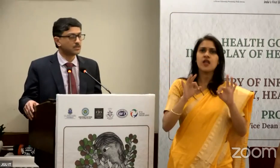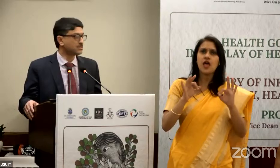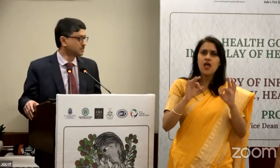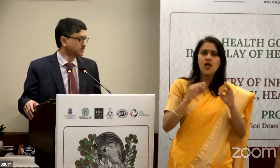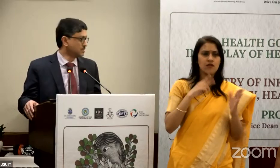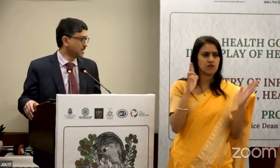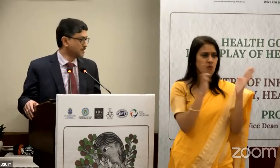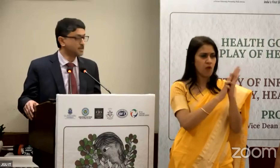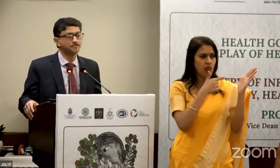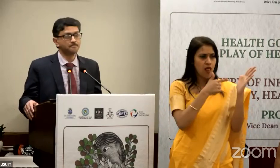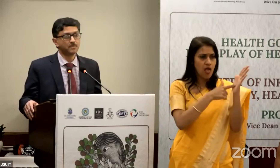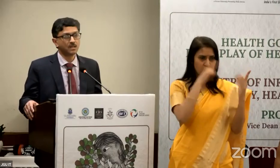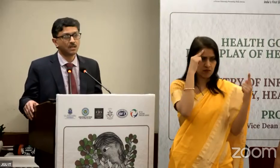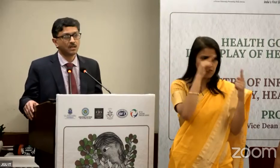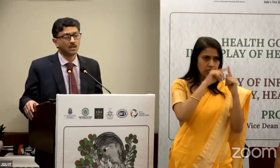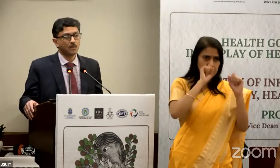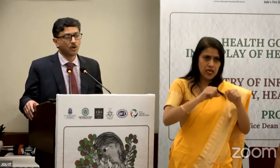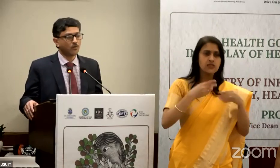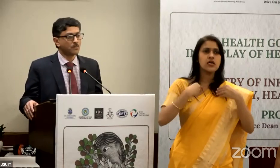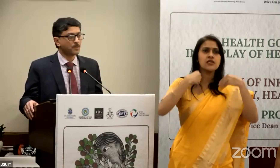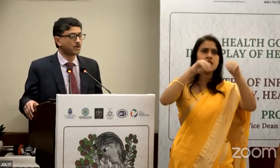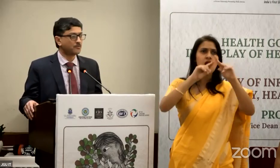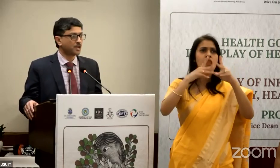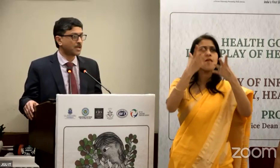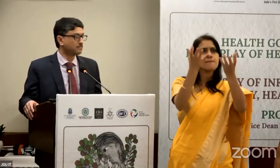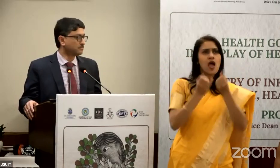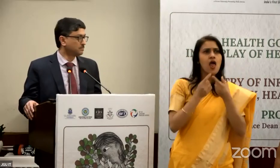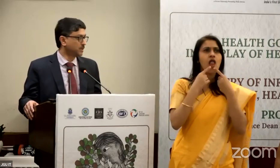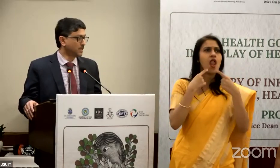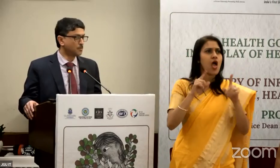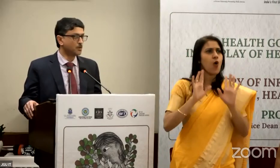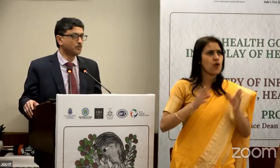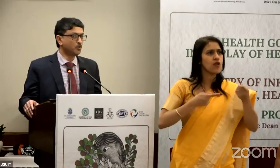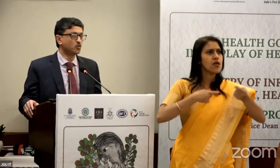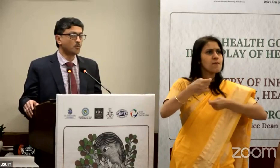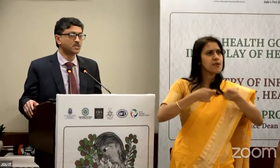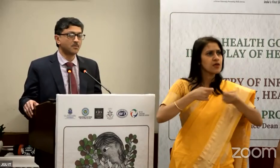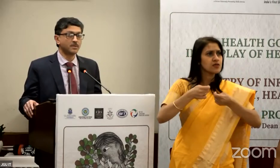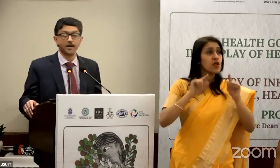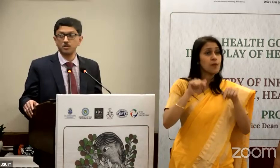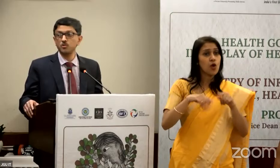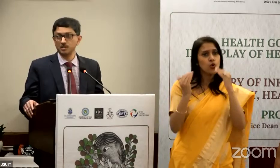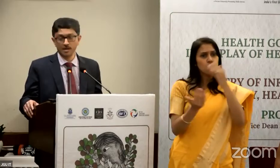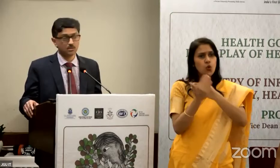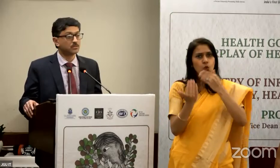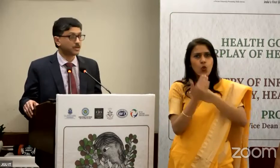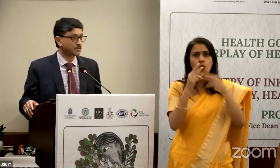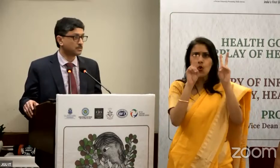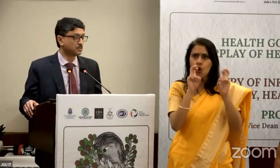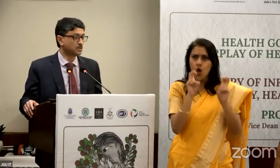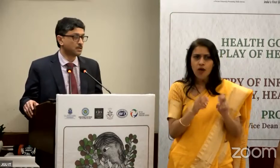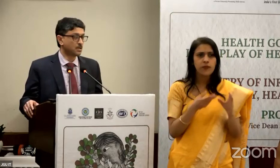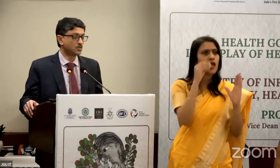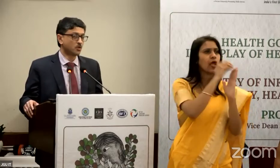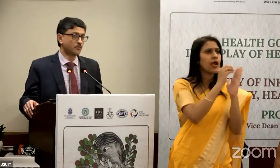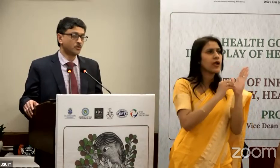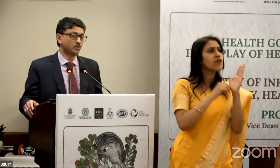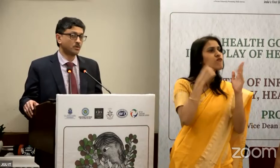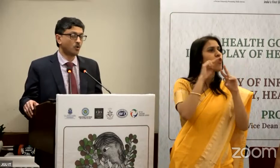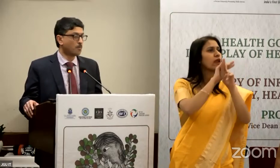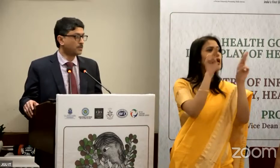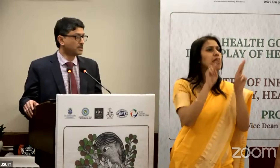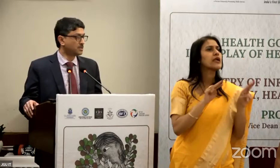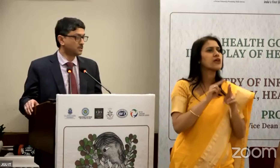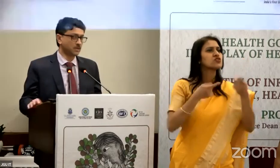and others, things like that. But over a period of time, a number of new topics have been added to international trade. So if